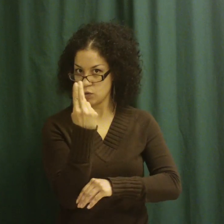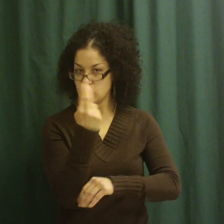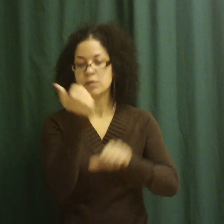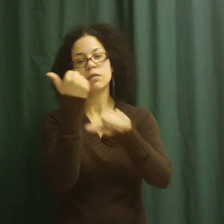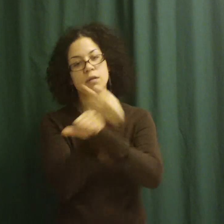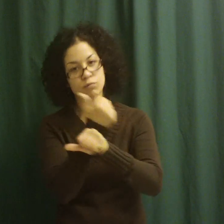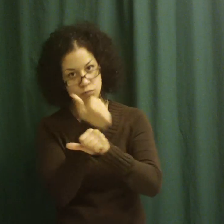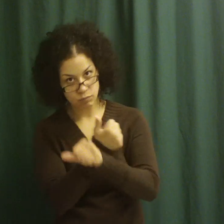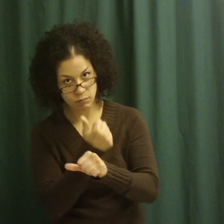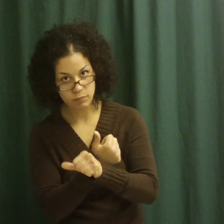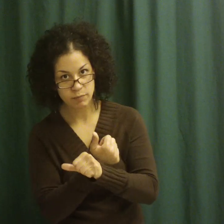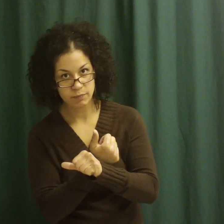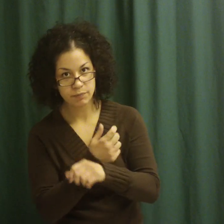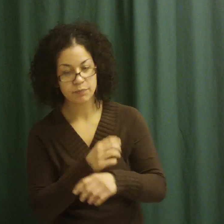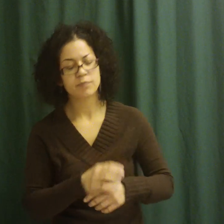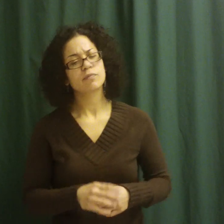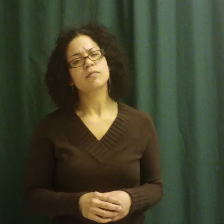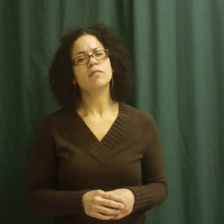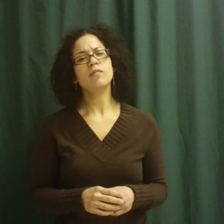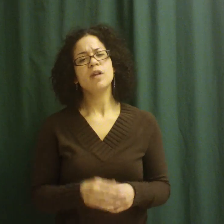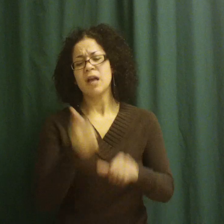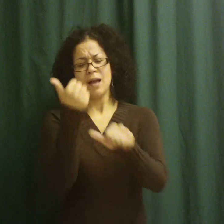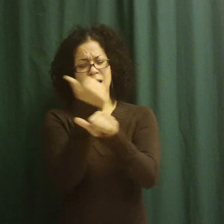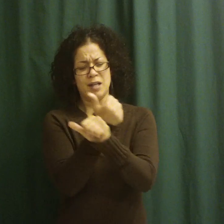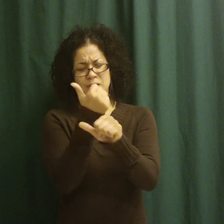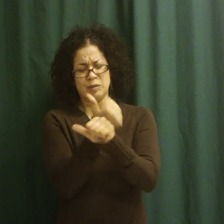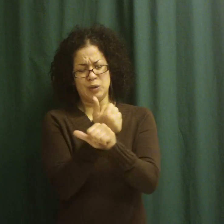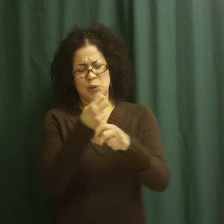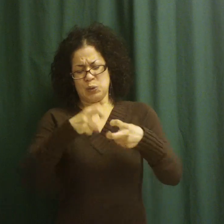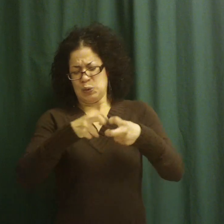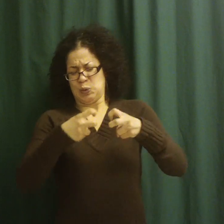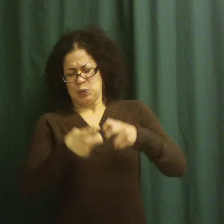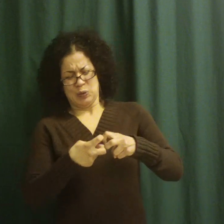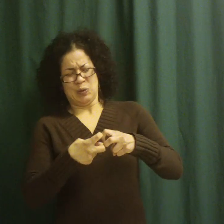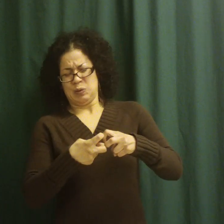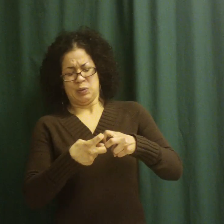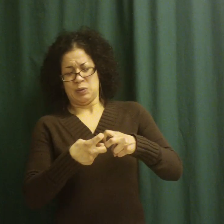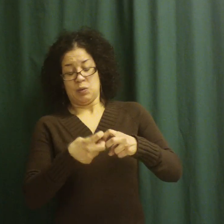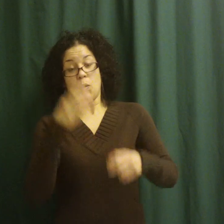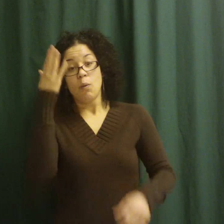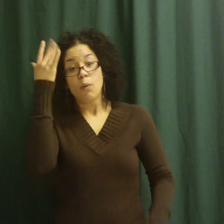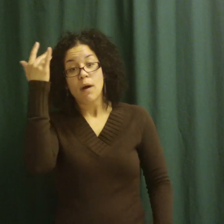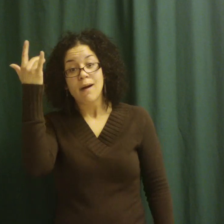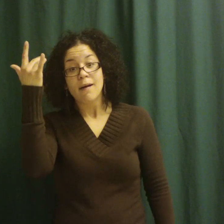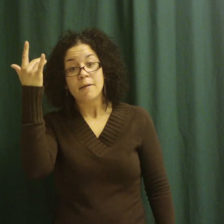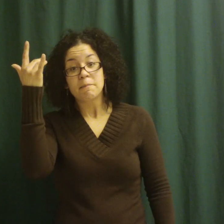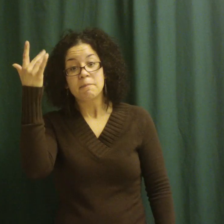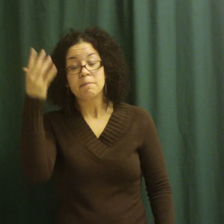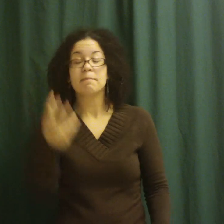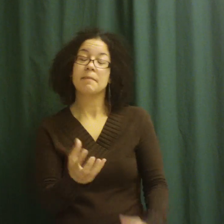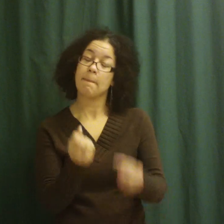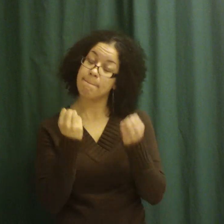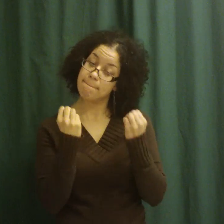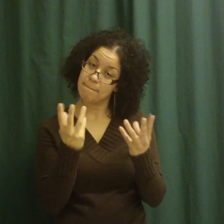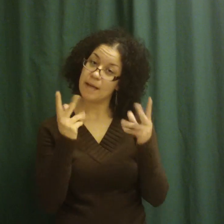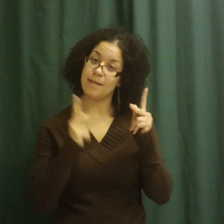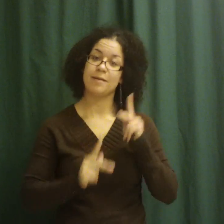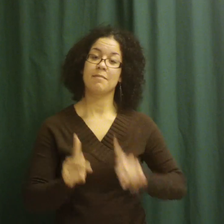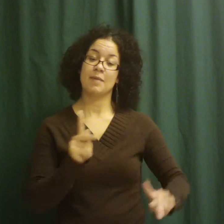Why is algebra so hard? For many people, algebra